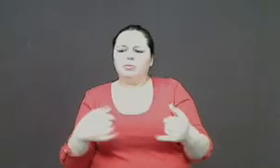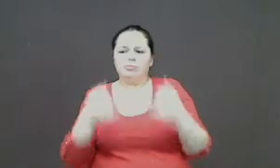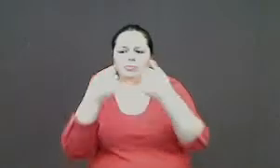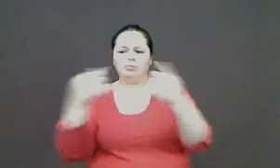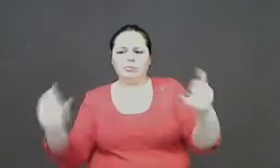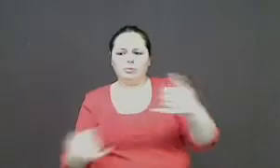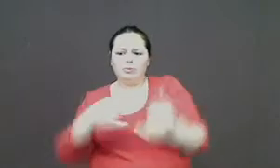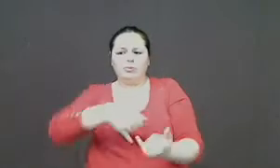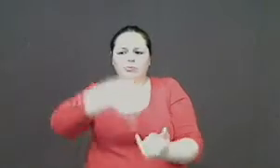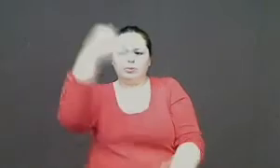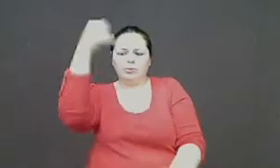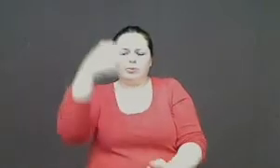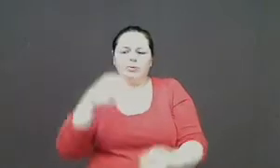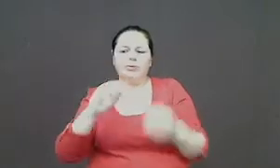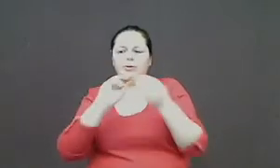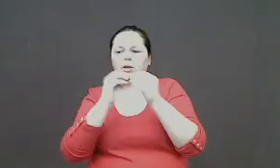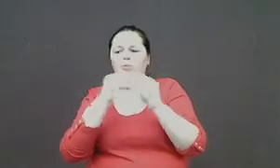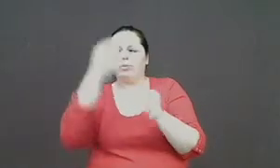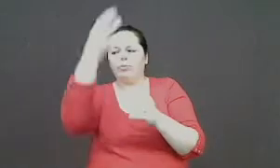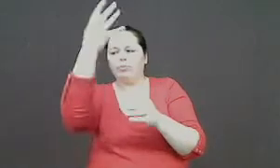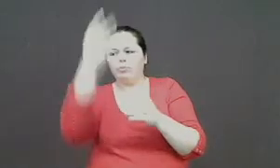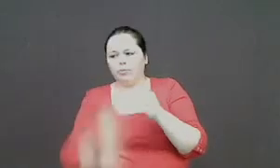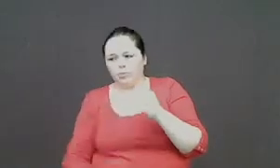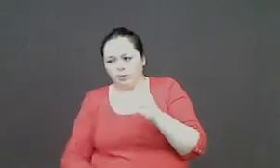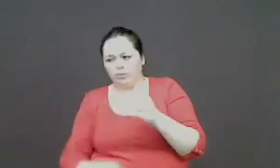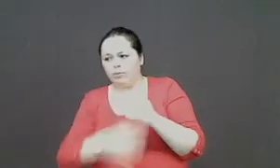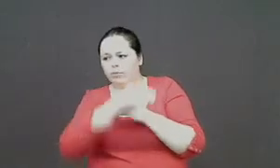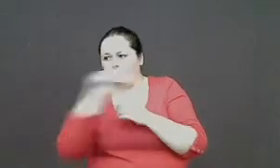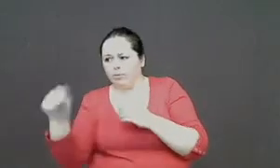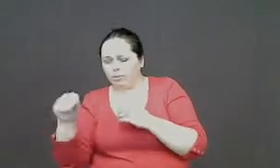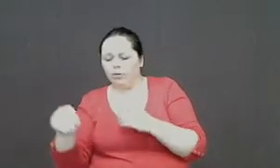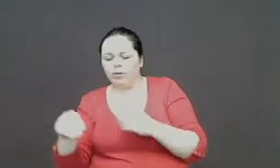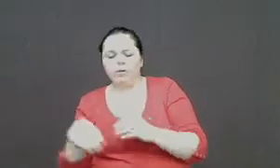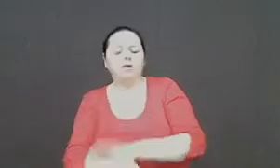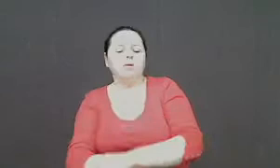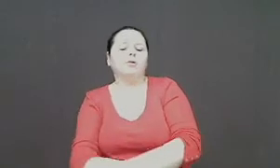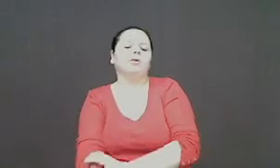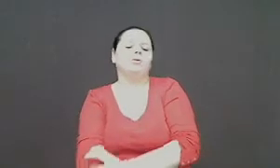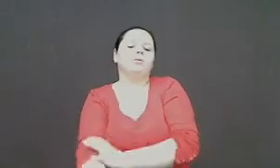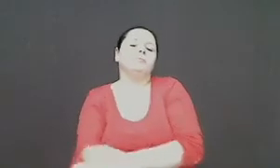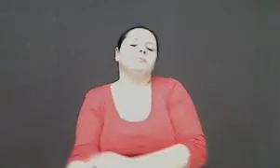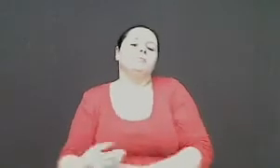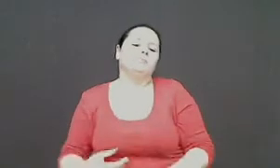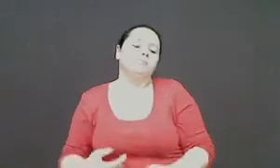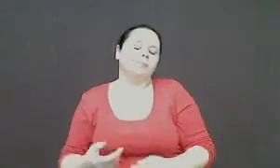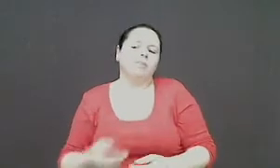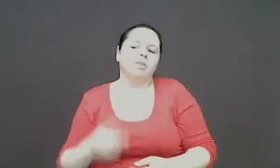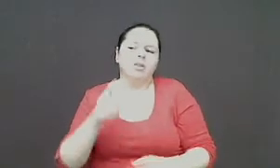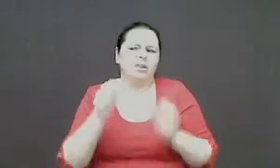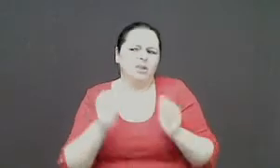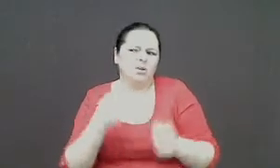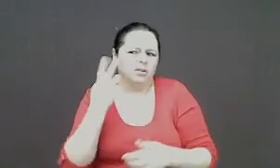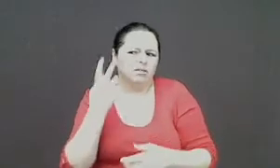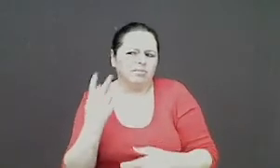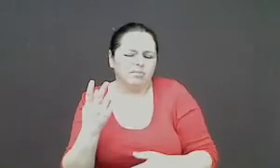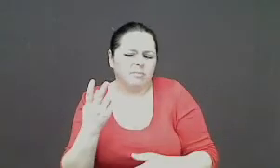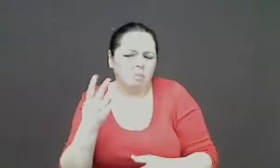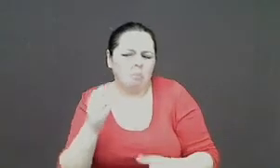and numbers along on each of these, a grid layout, and you can mark something on